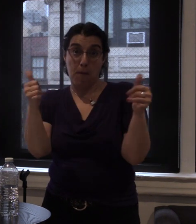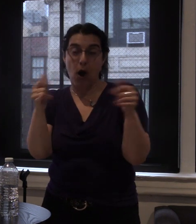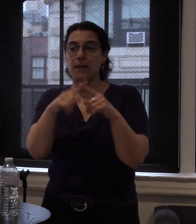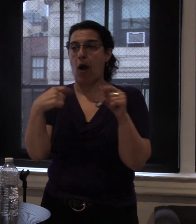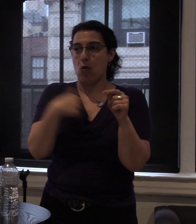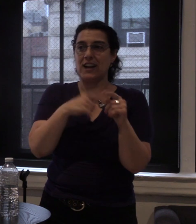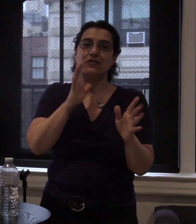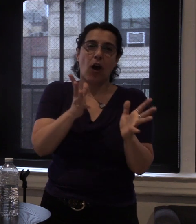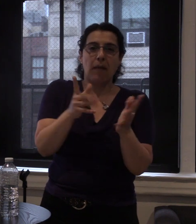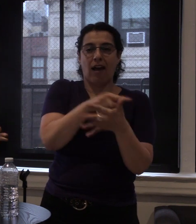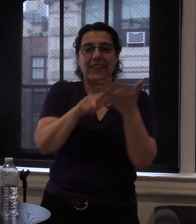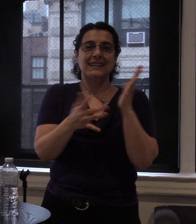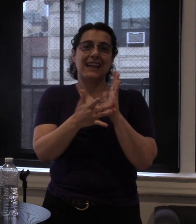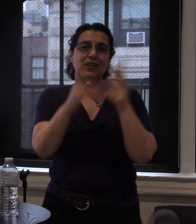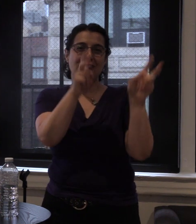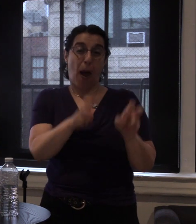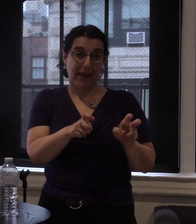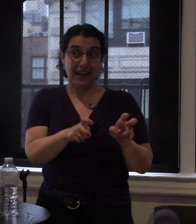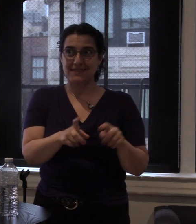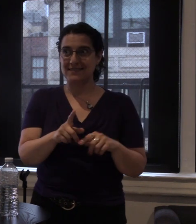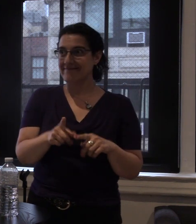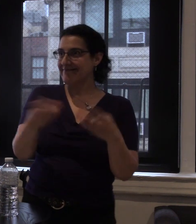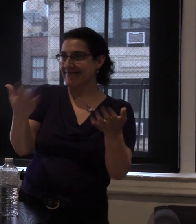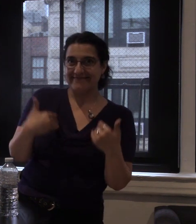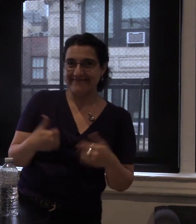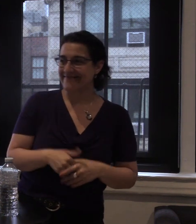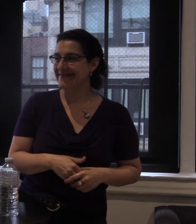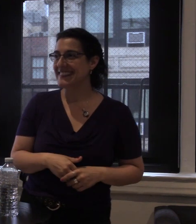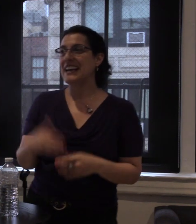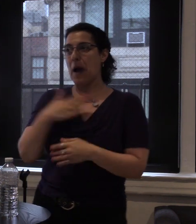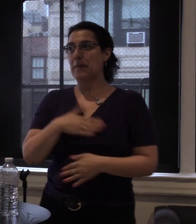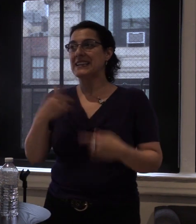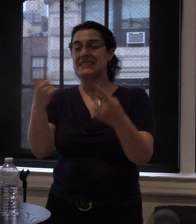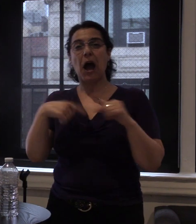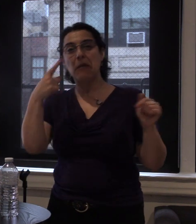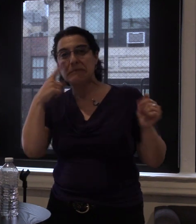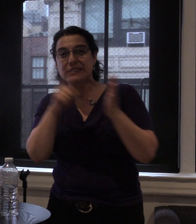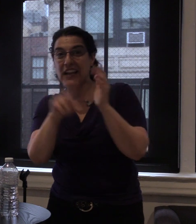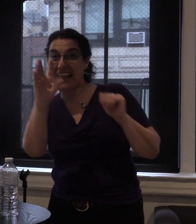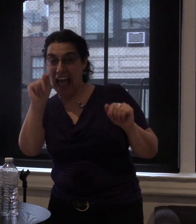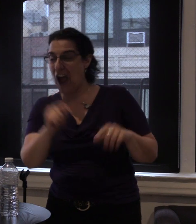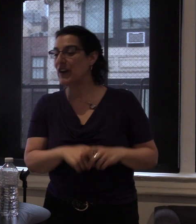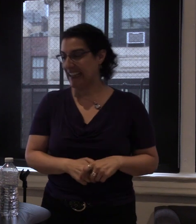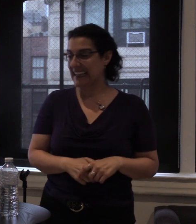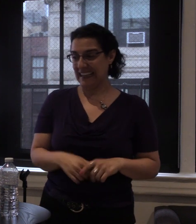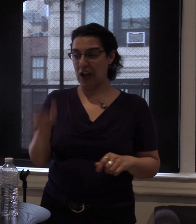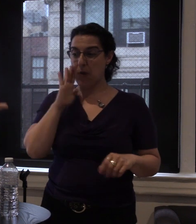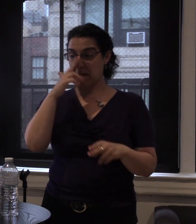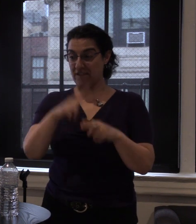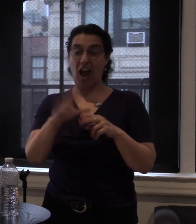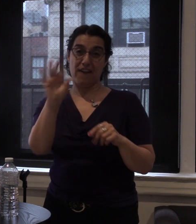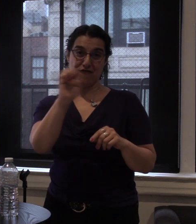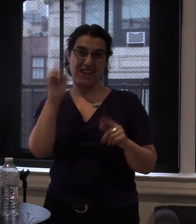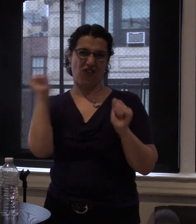talk about, you know, these technical topics. So please come check it out. It's gonna be fun, it's gonna be